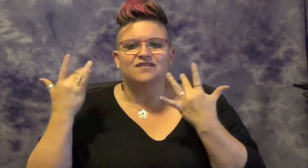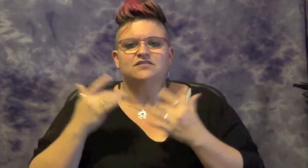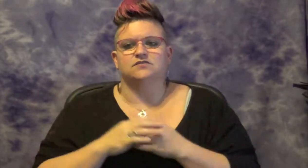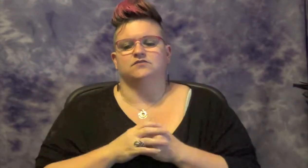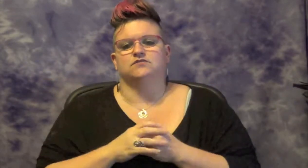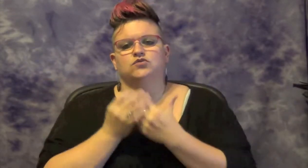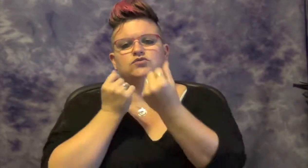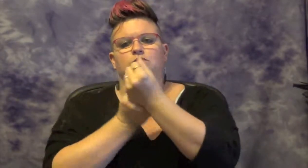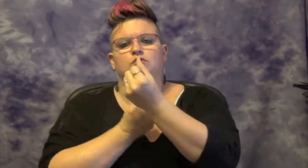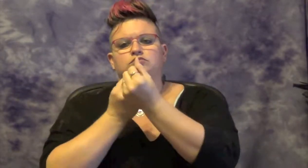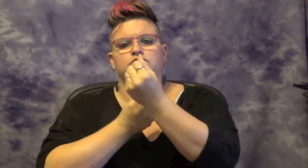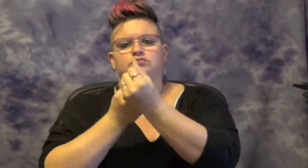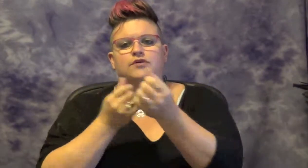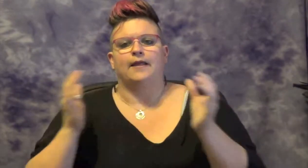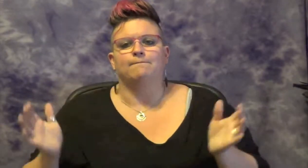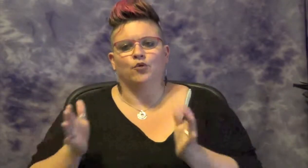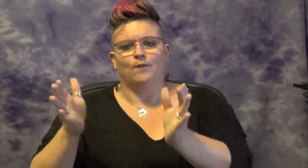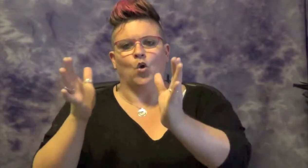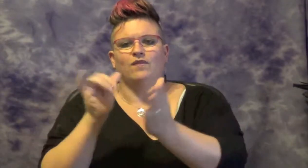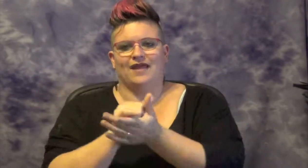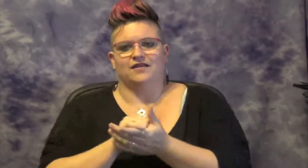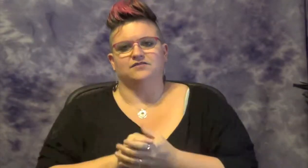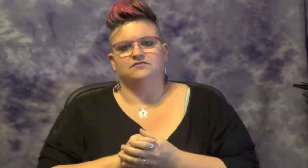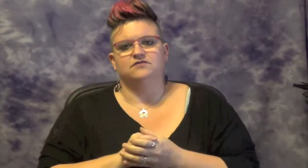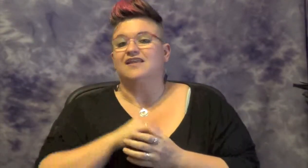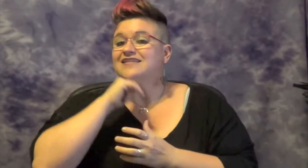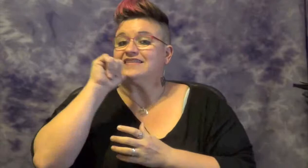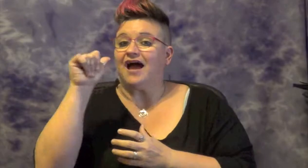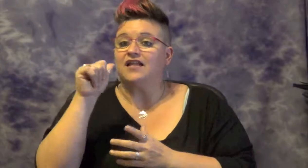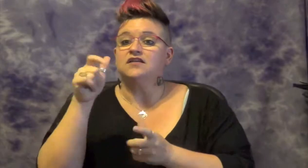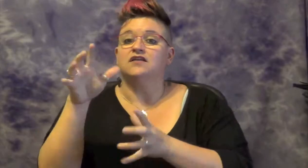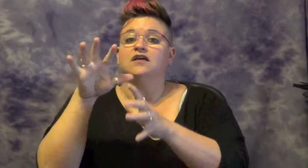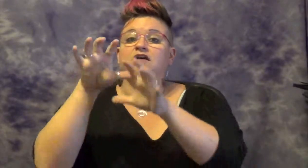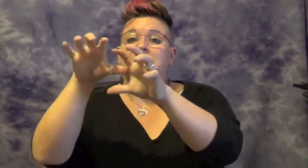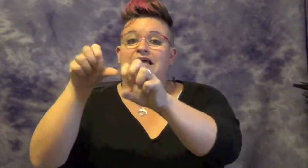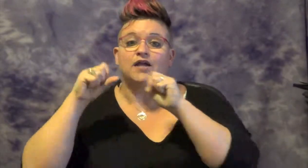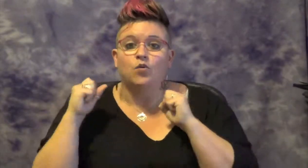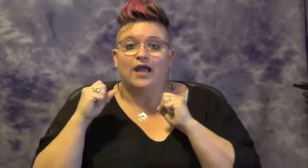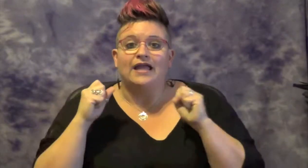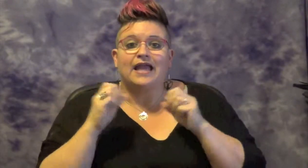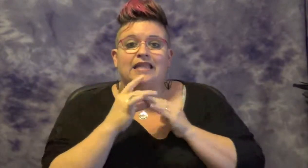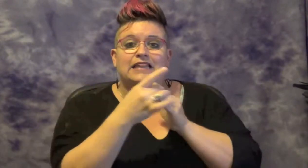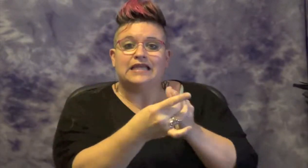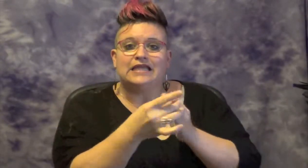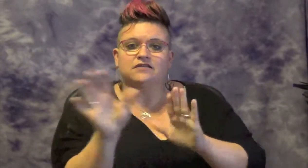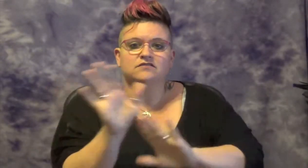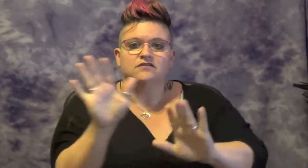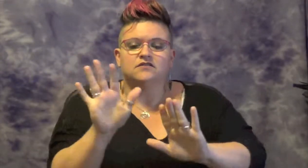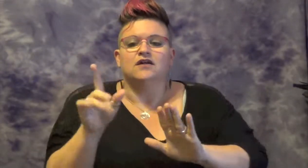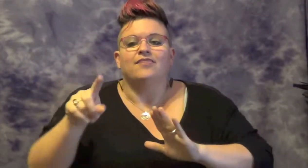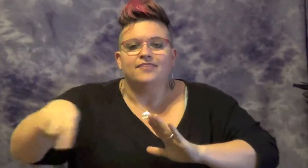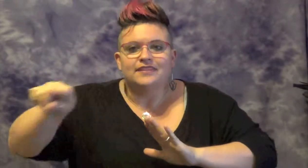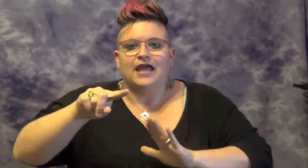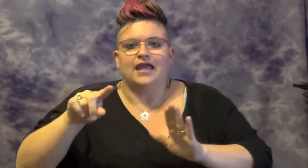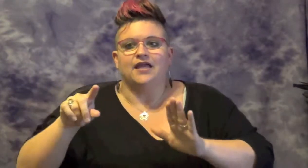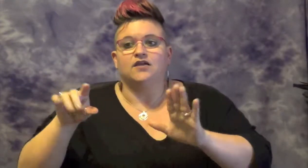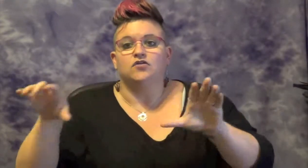community. We have to make sure we're promoting and definitely not taking away from the